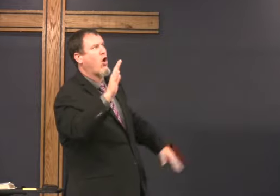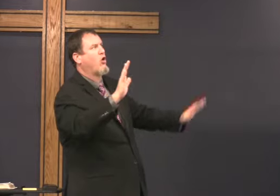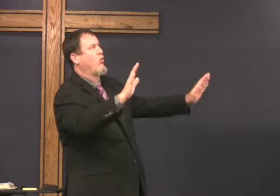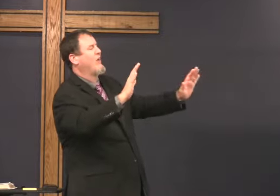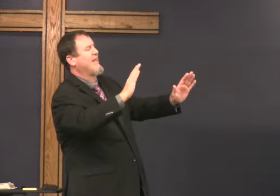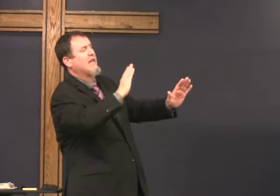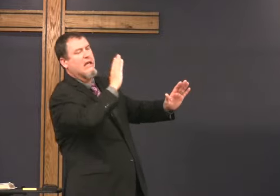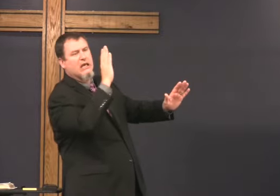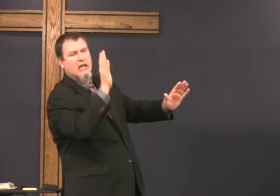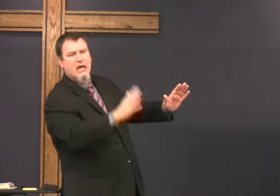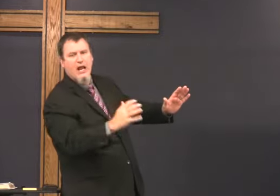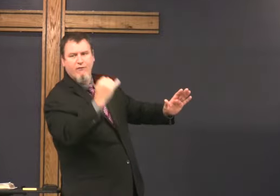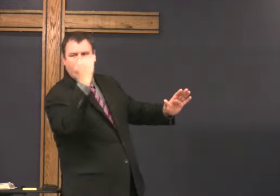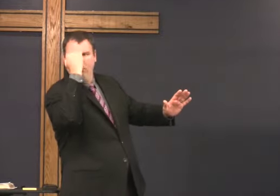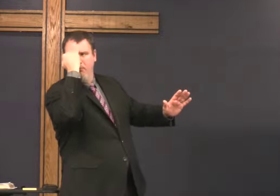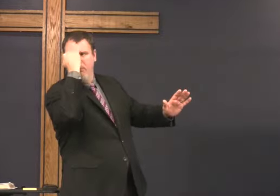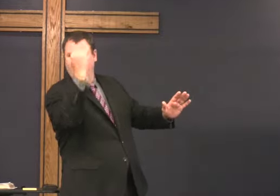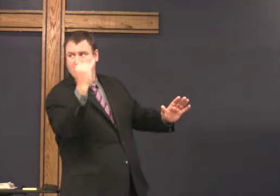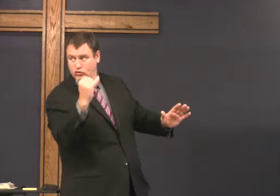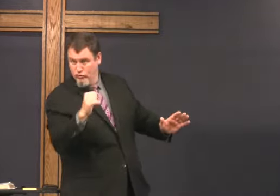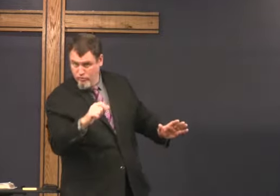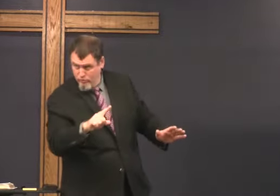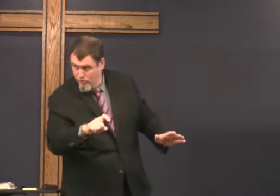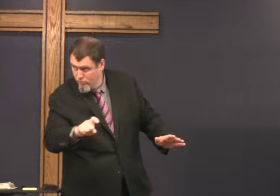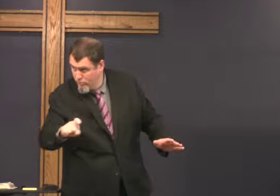Pastor Mark, I never imagined that.